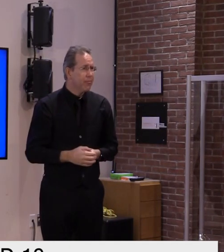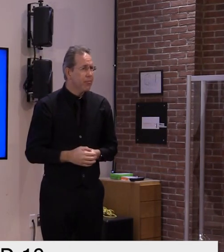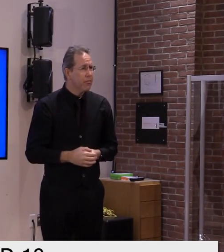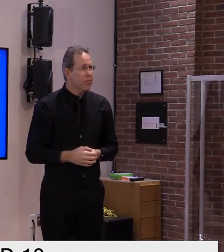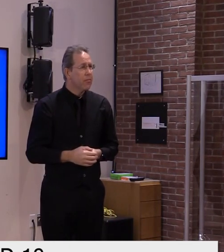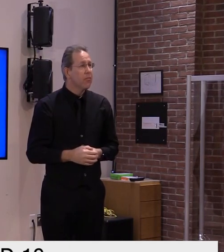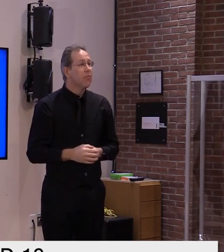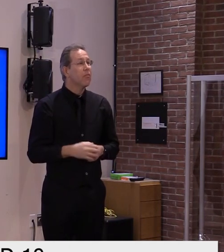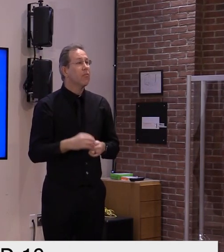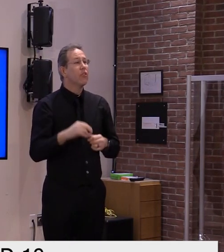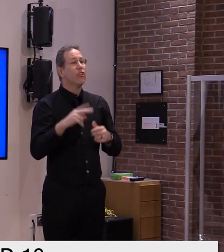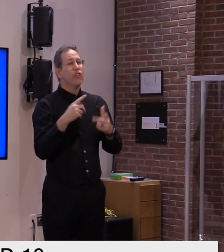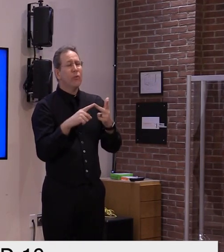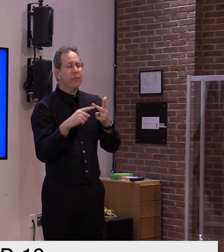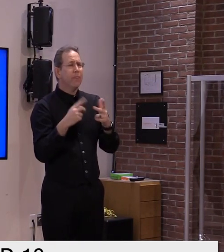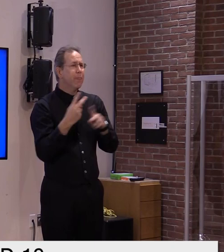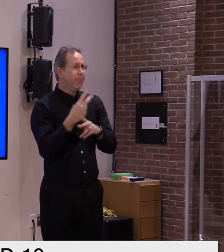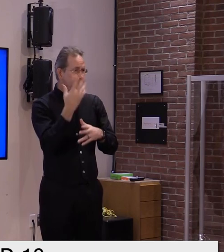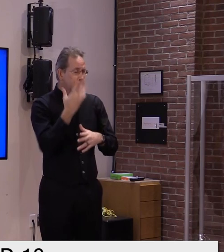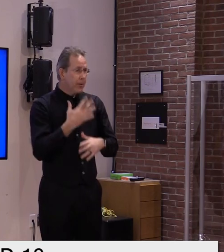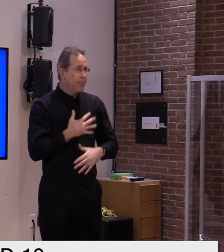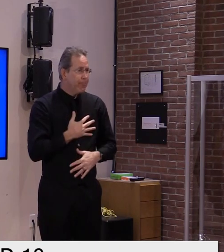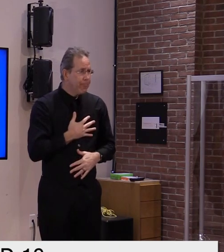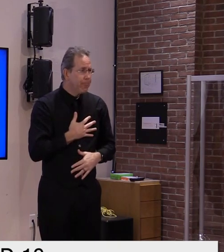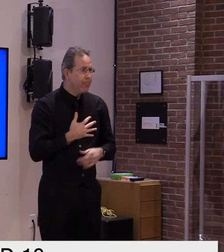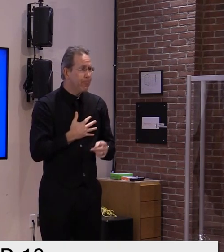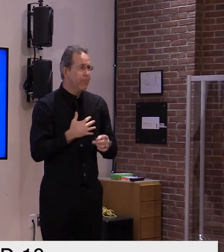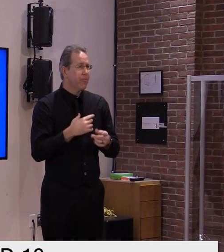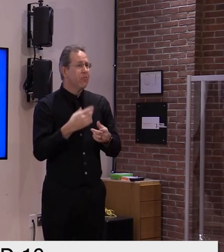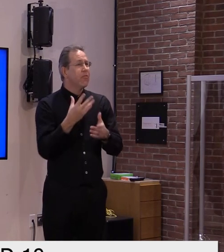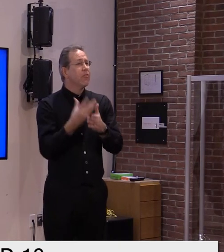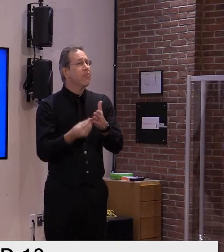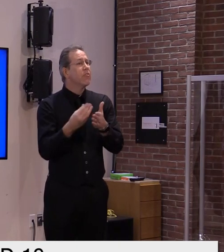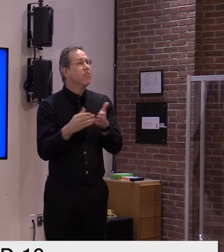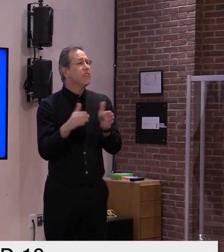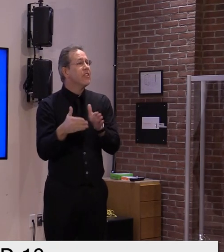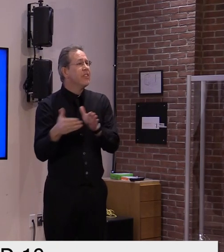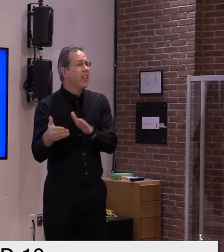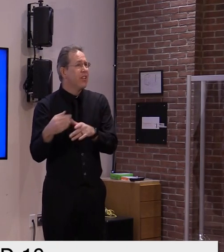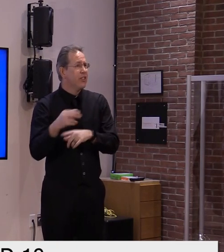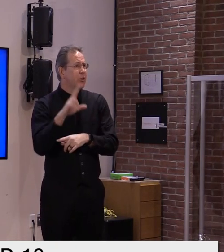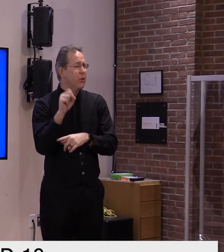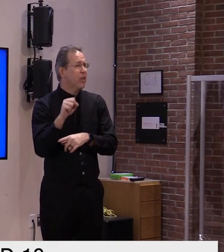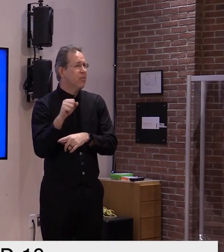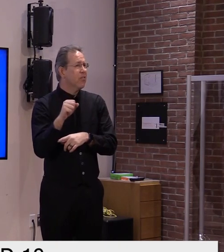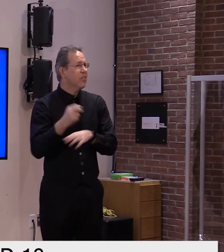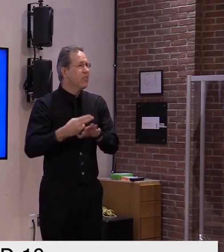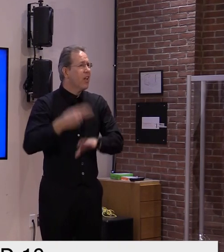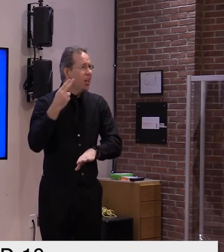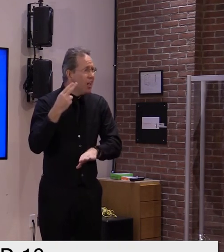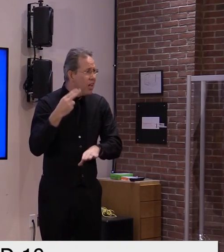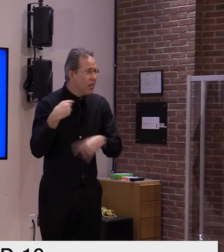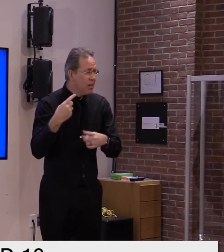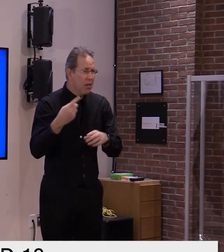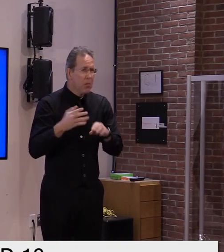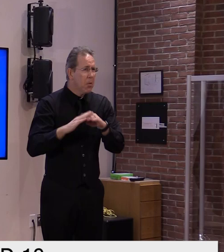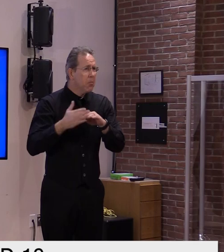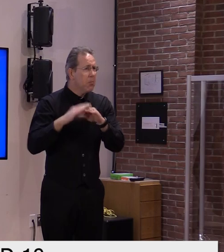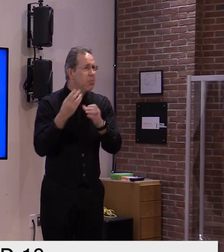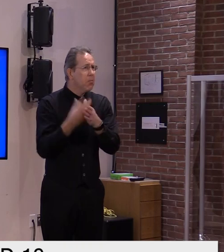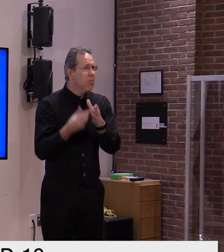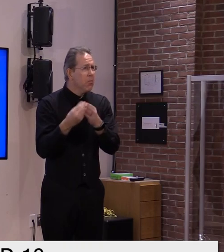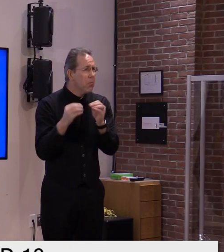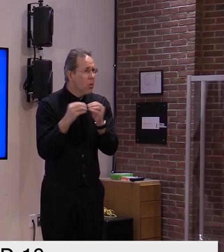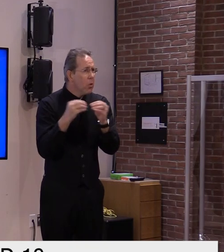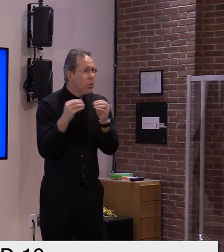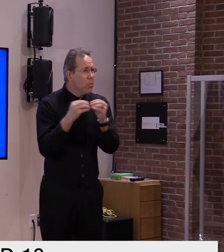regrettably, U.S. deaths from COVID-19 continues at a tragic pace, continuing to be one of the leading causes of